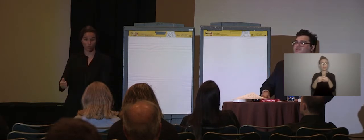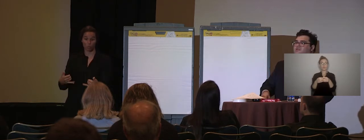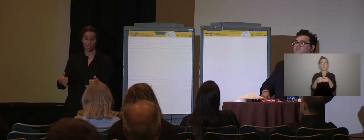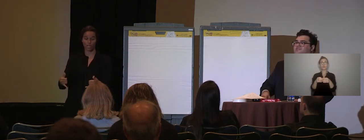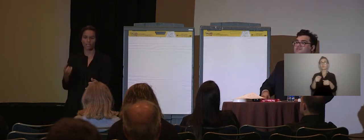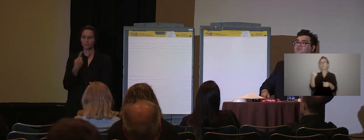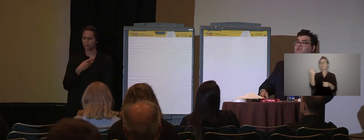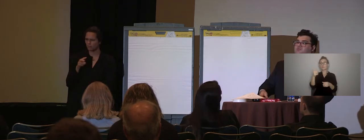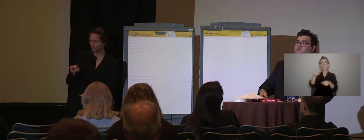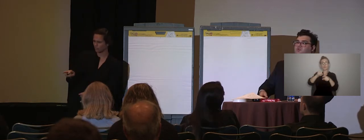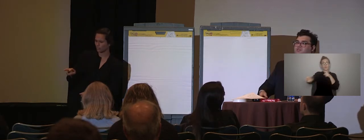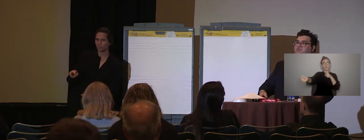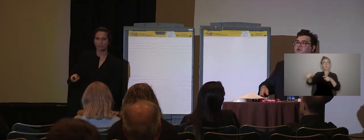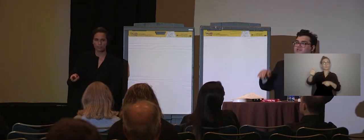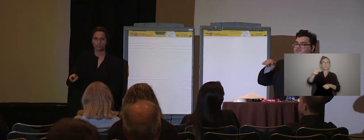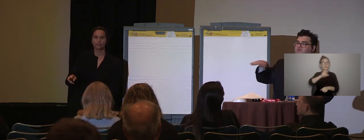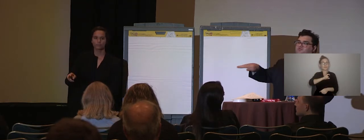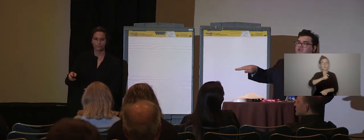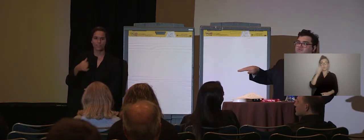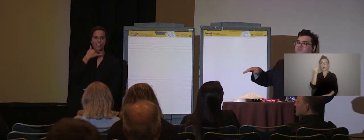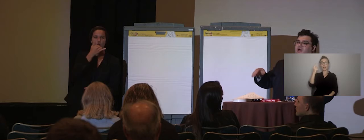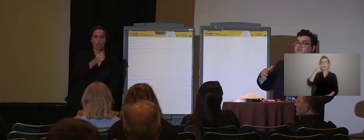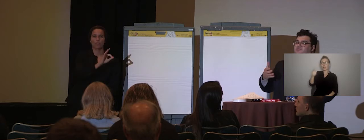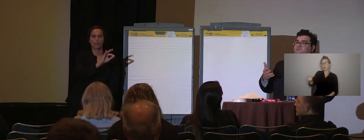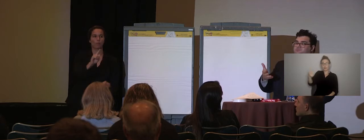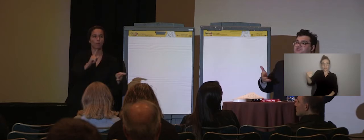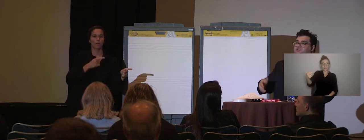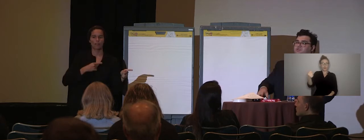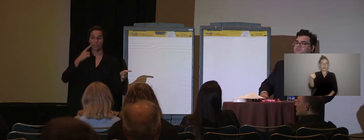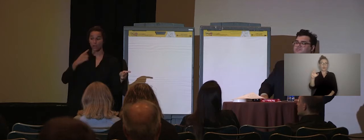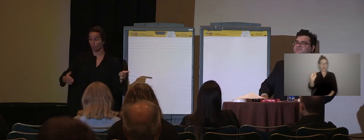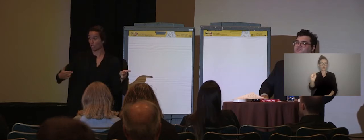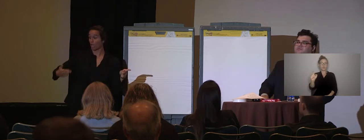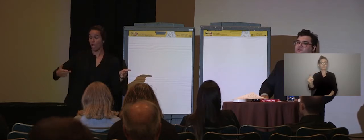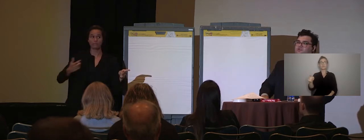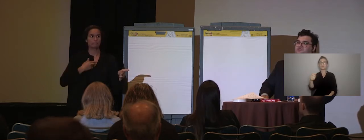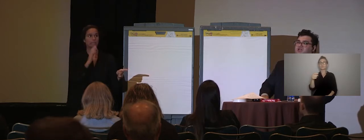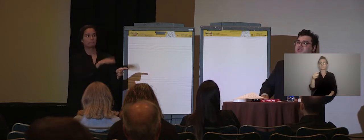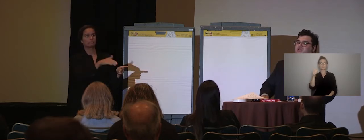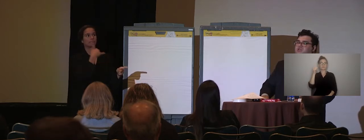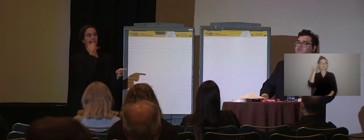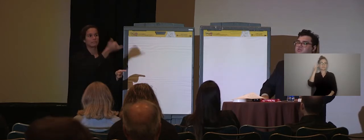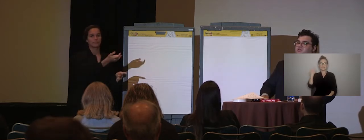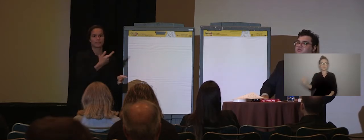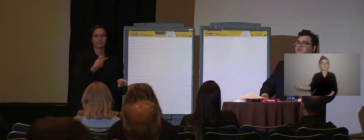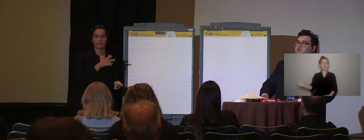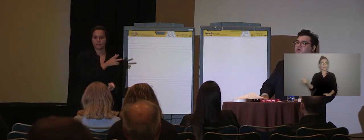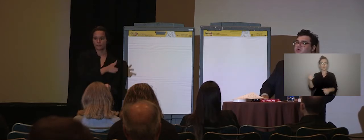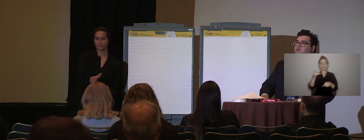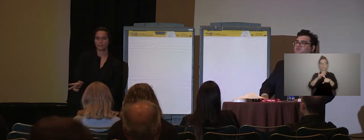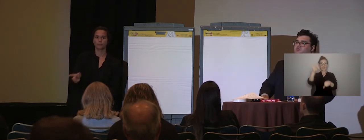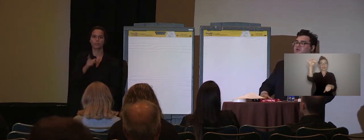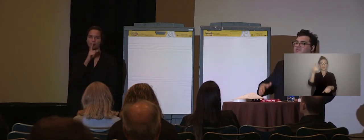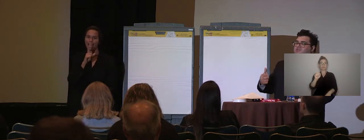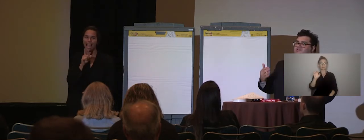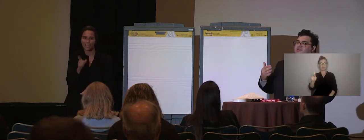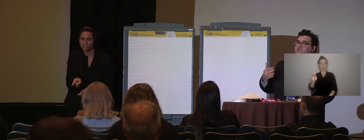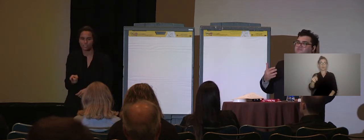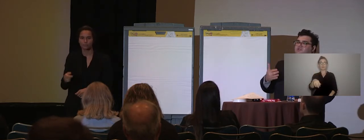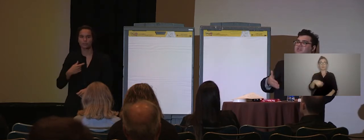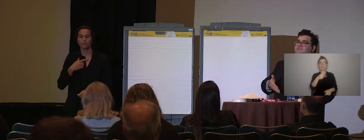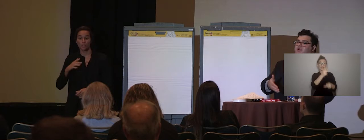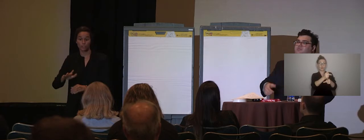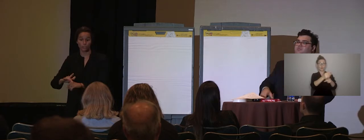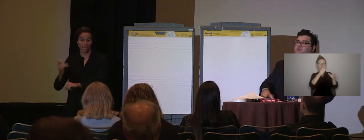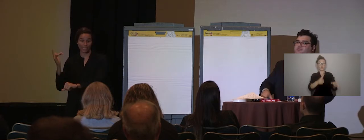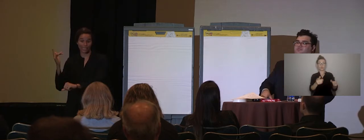police on him because they thought he was holding a gun as they were driving by. It was a silver, shiny truck. His